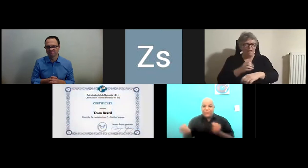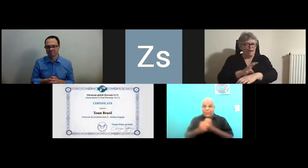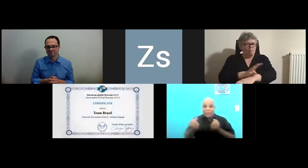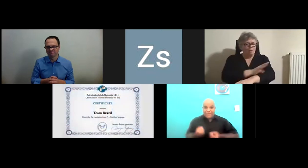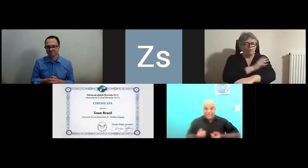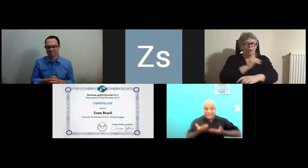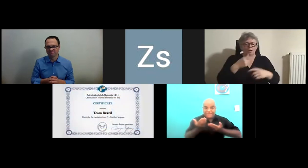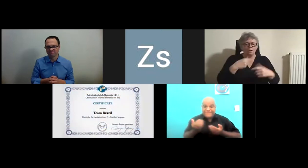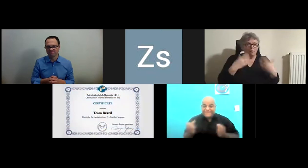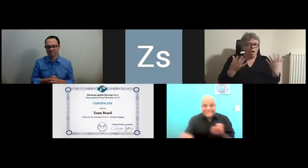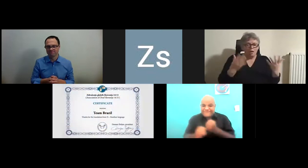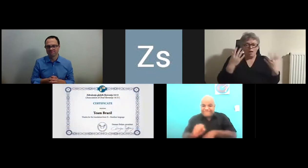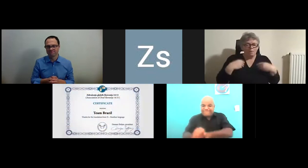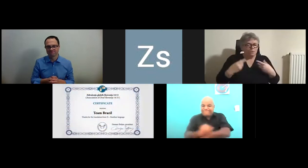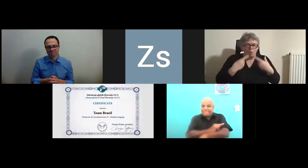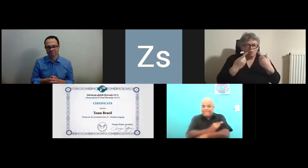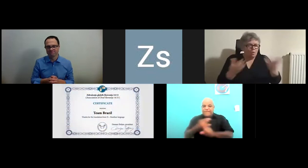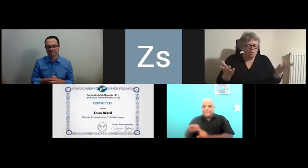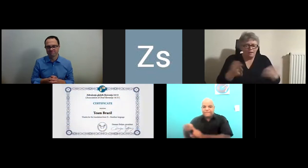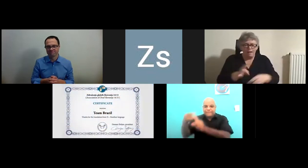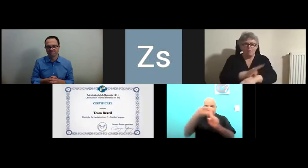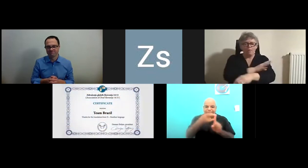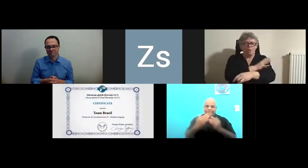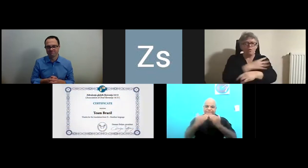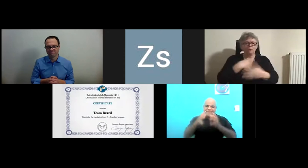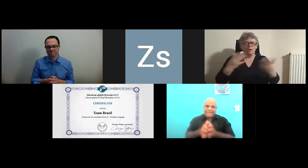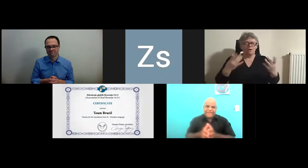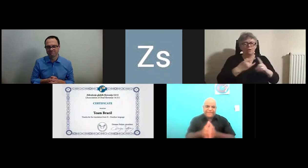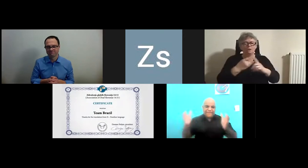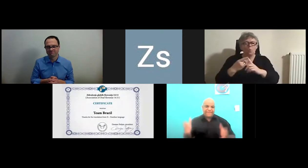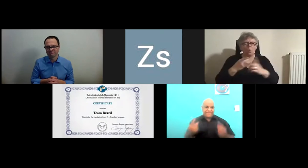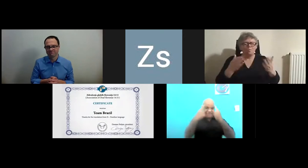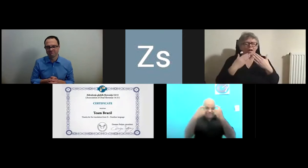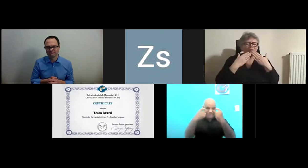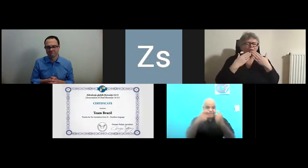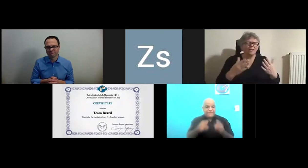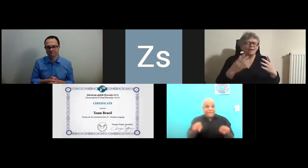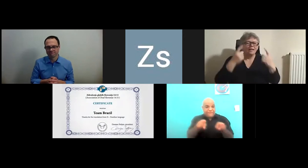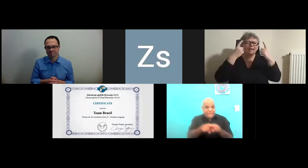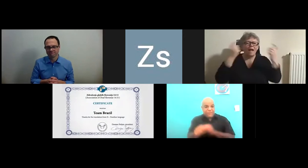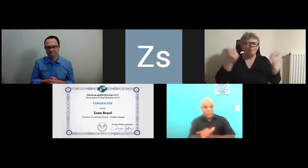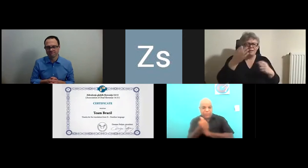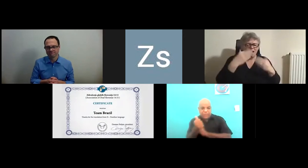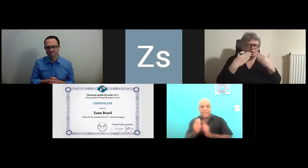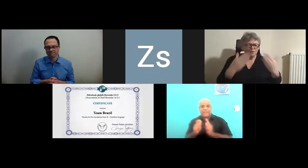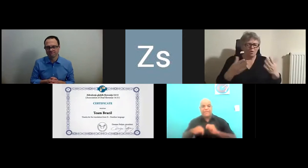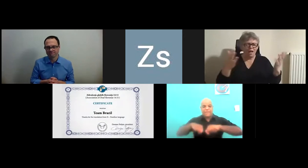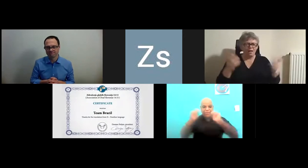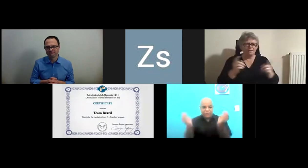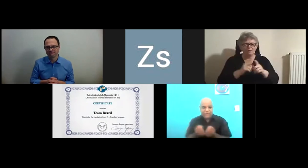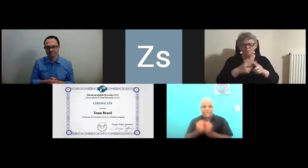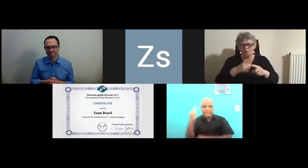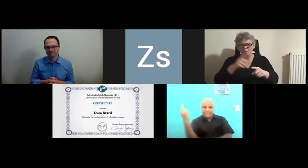It's been so great to be involved and I've been so inspired. Thank you so much to